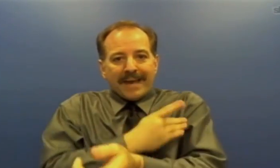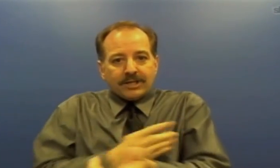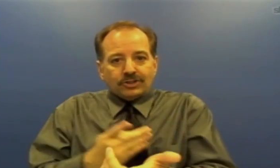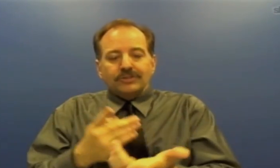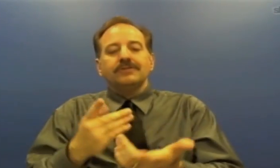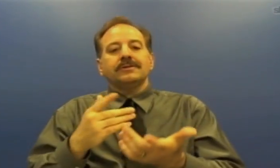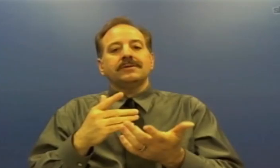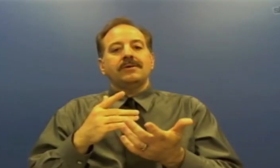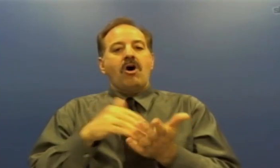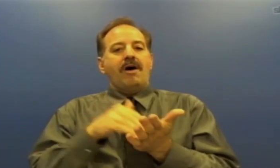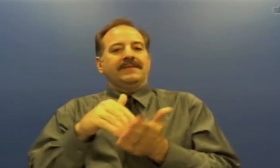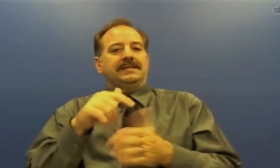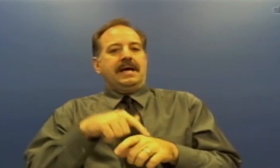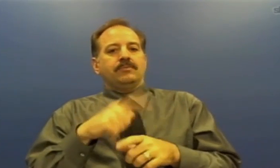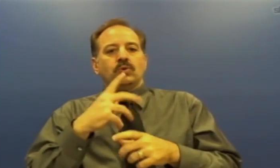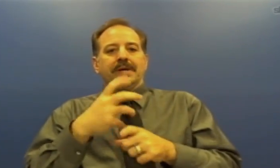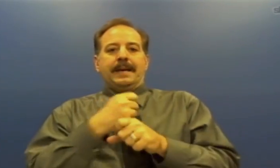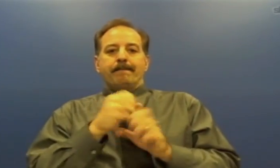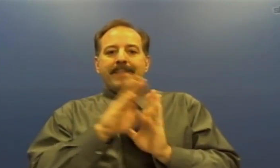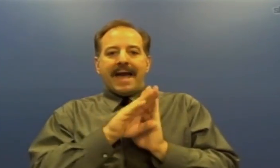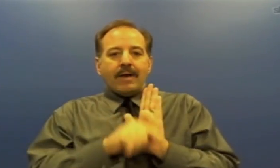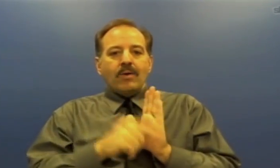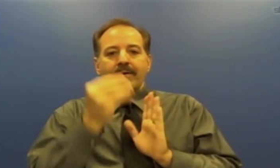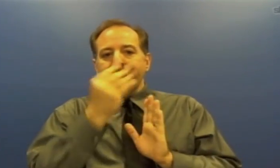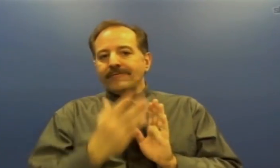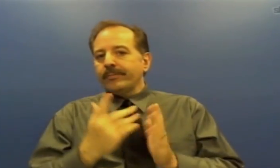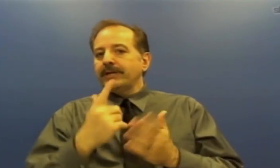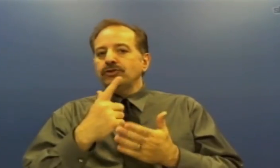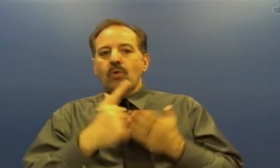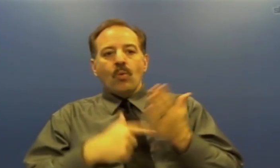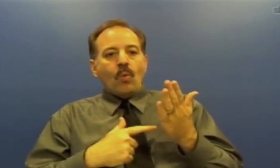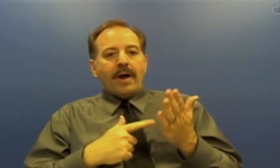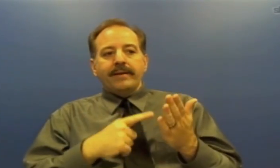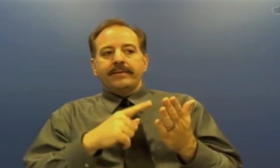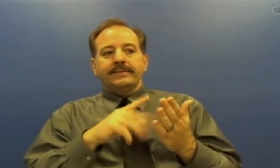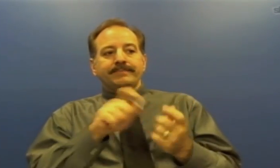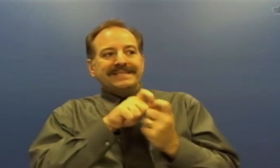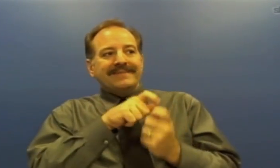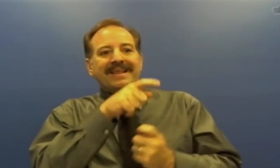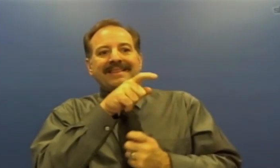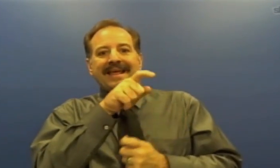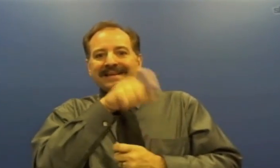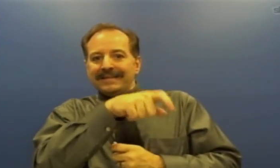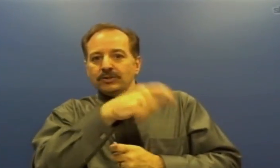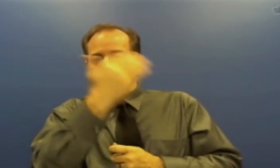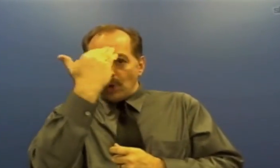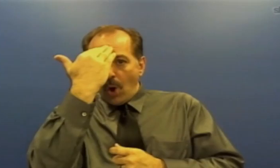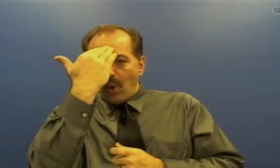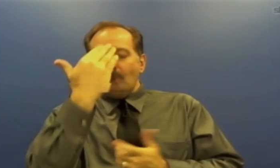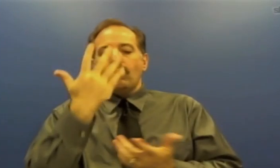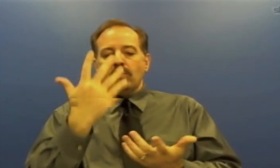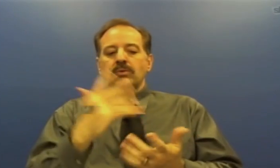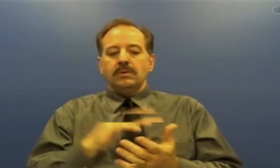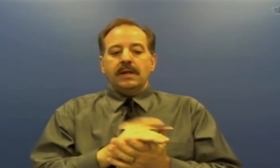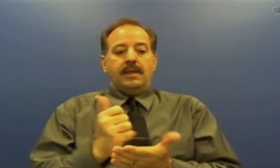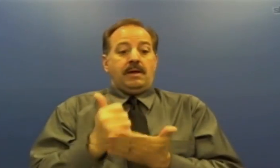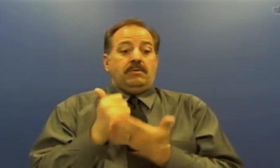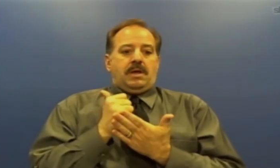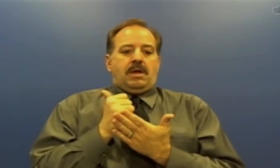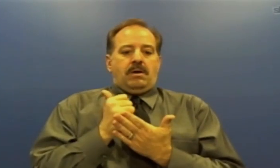interpreter, providing our interpreting services. Because that way we can get background information, we get a sense about what the person is